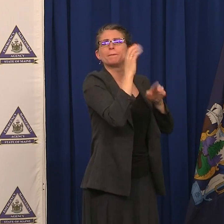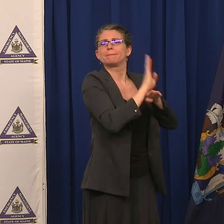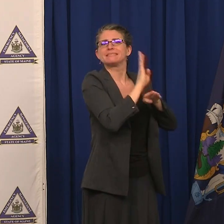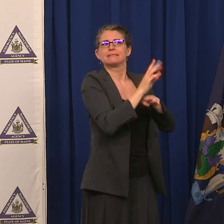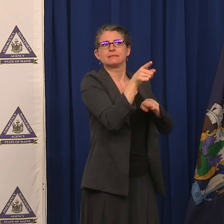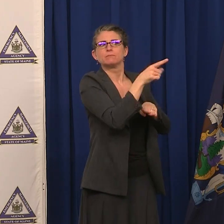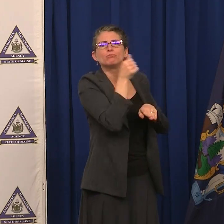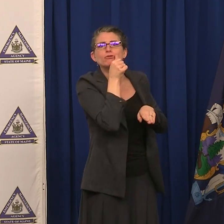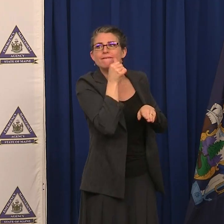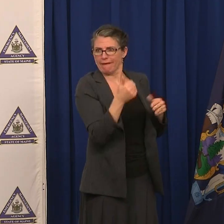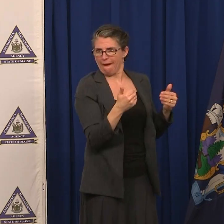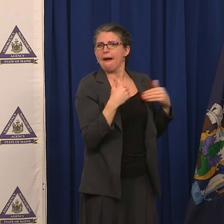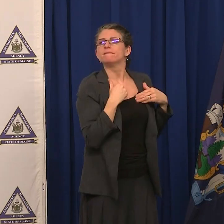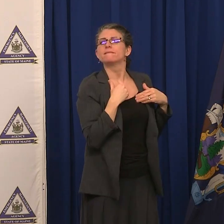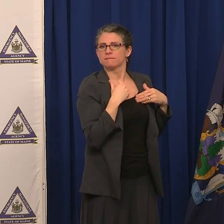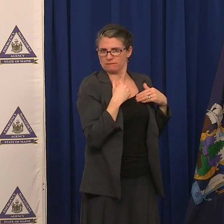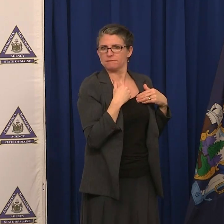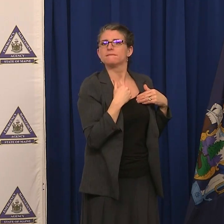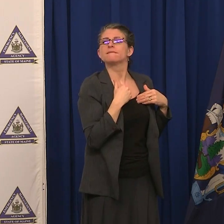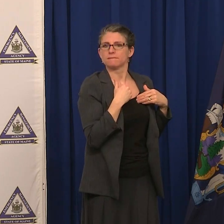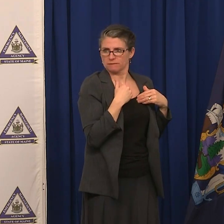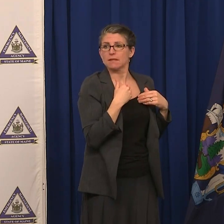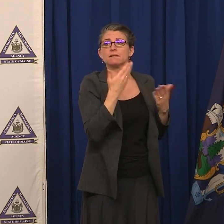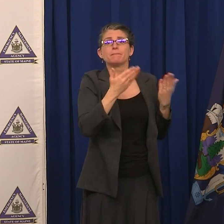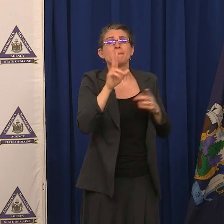then the other is production within the state.